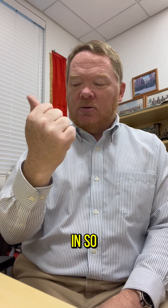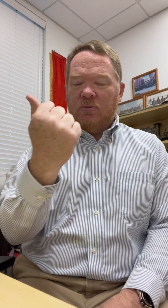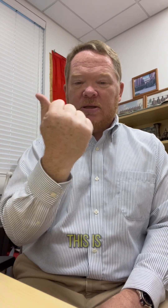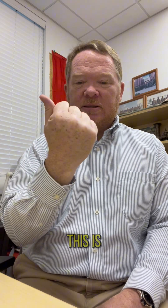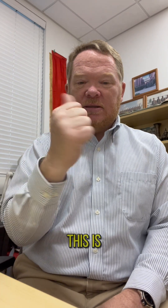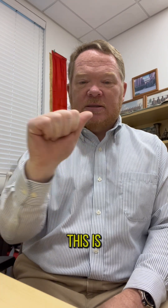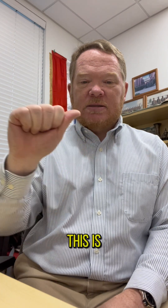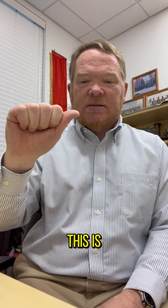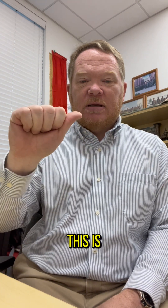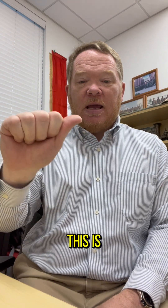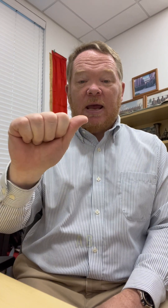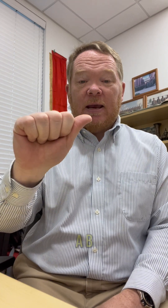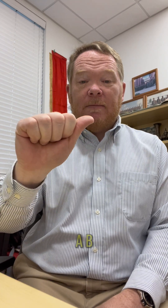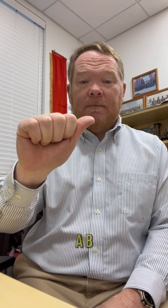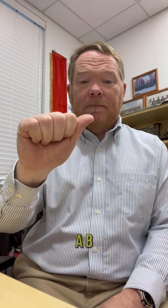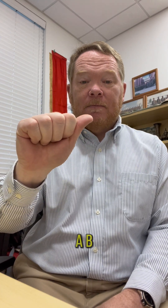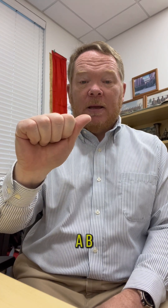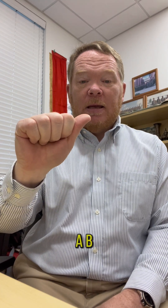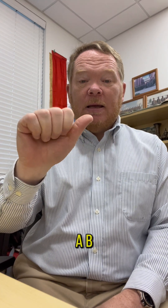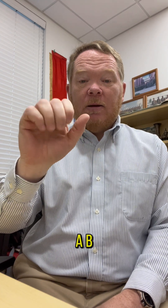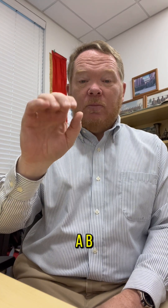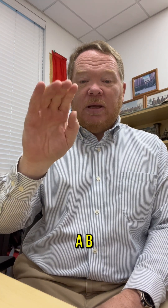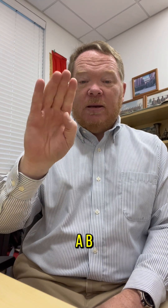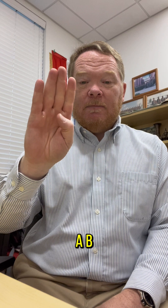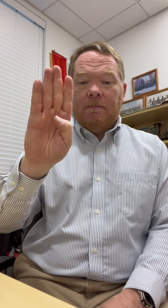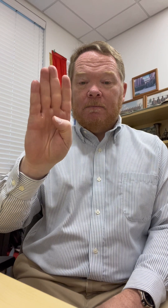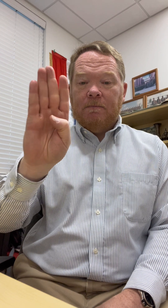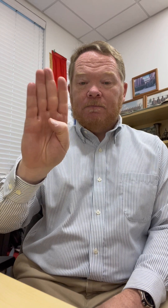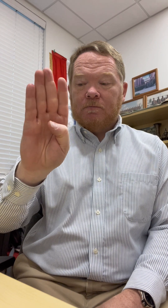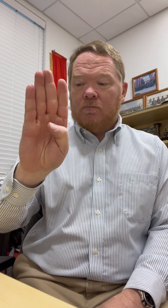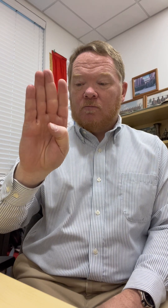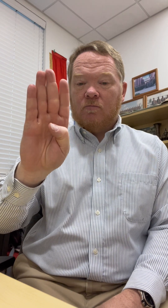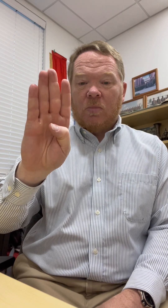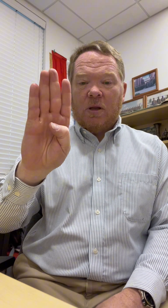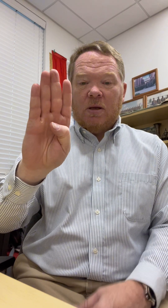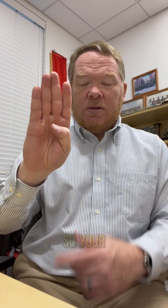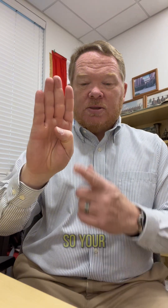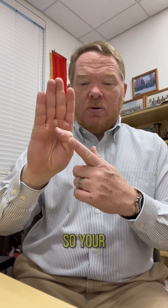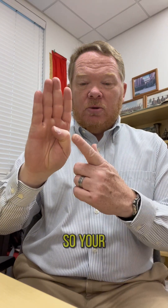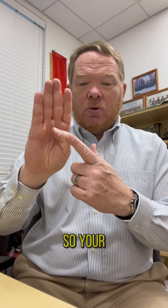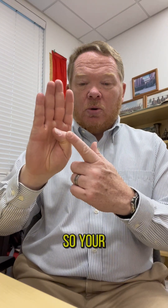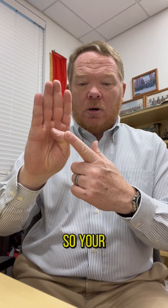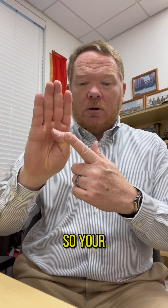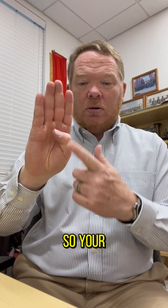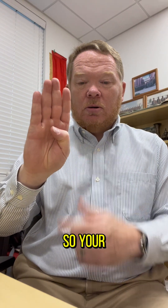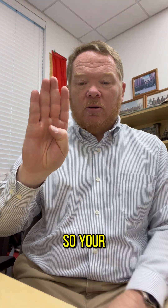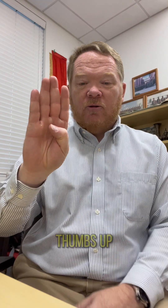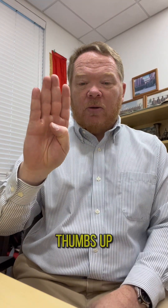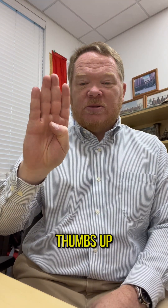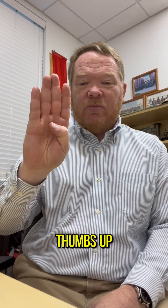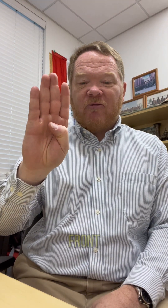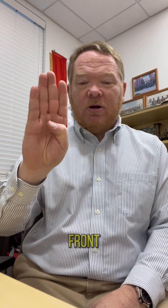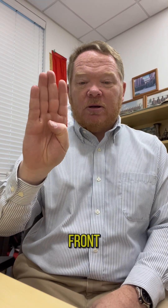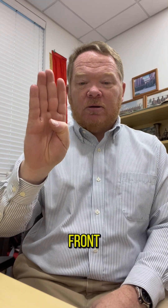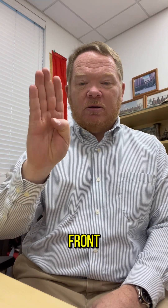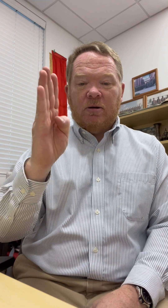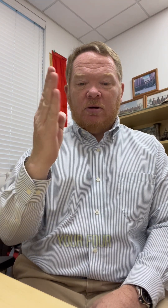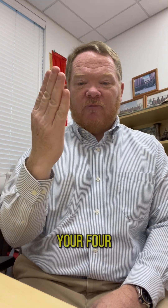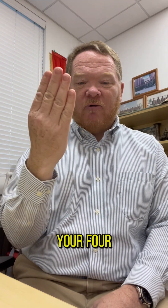this is A. B, so your thumb's up front, your four